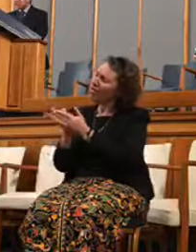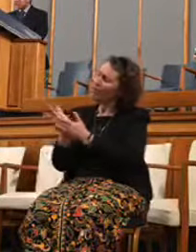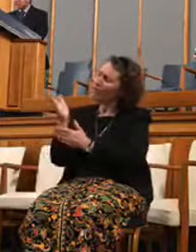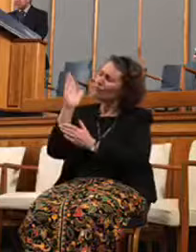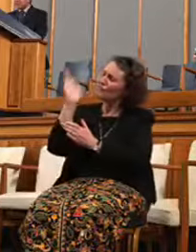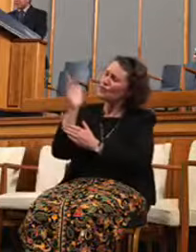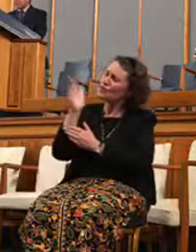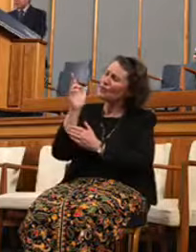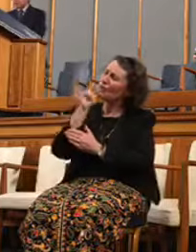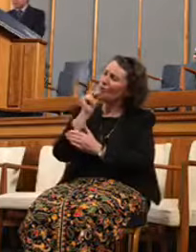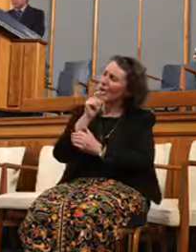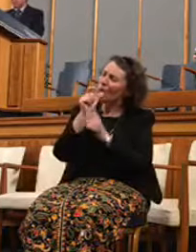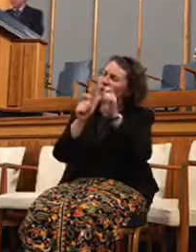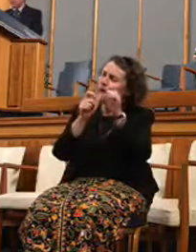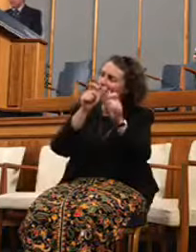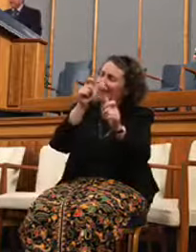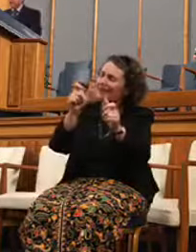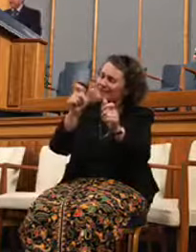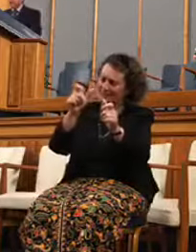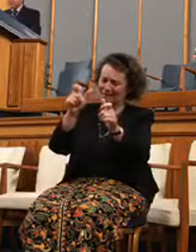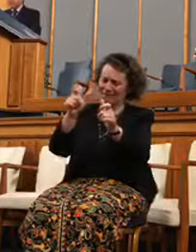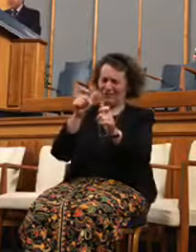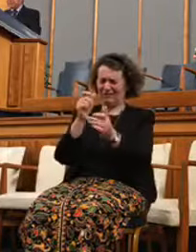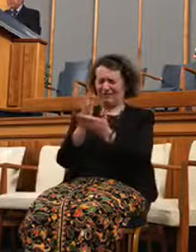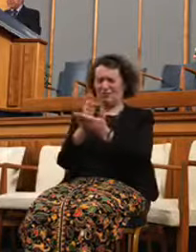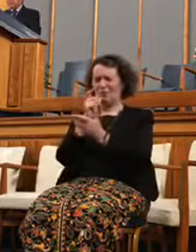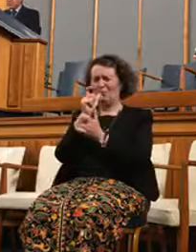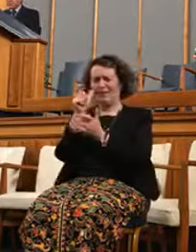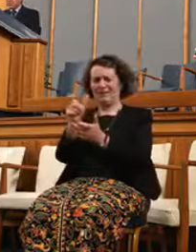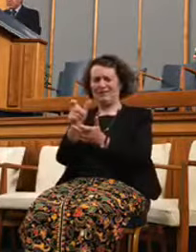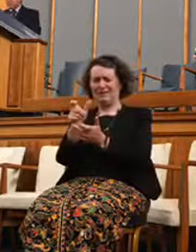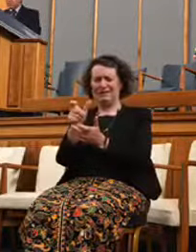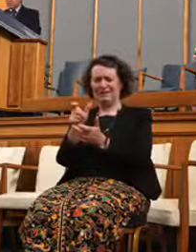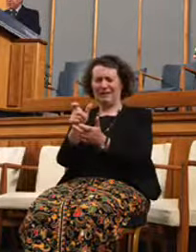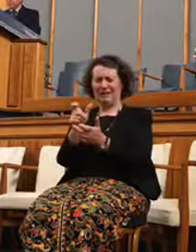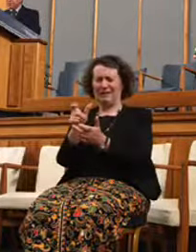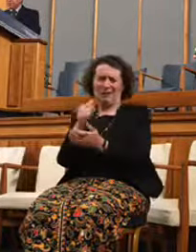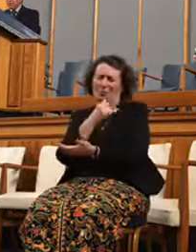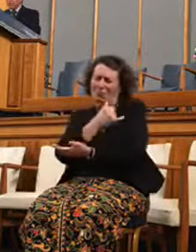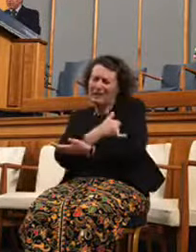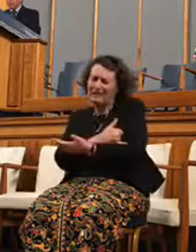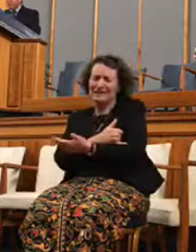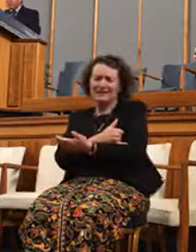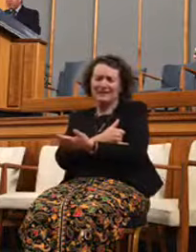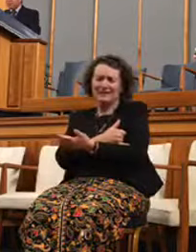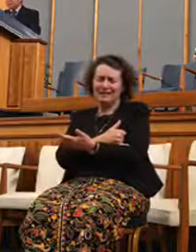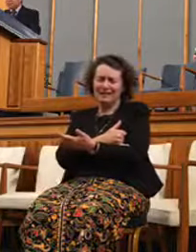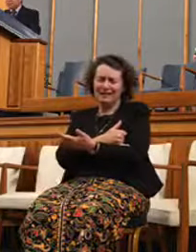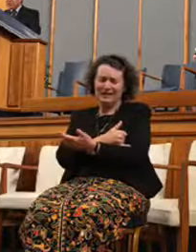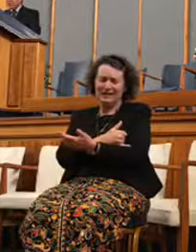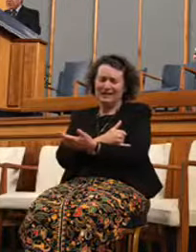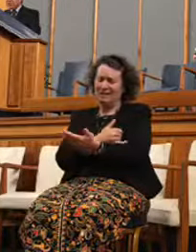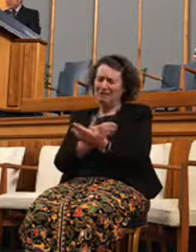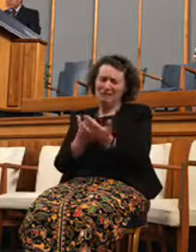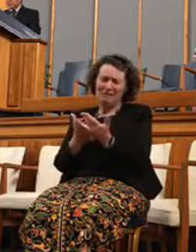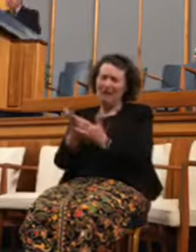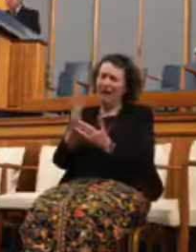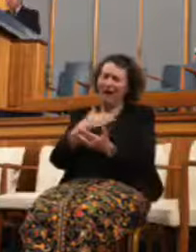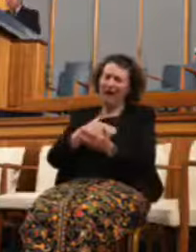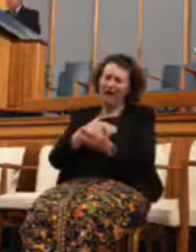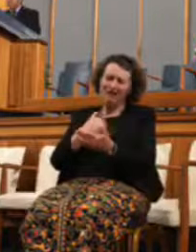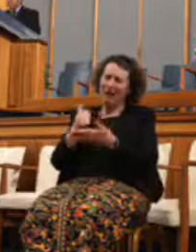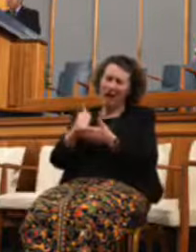words, our unworthy and insufficient words, to apply them to a